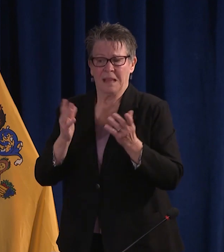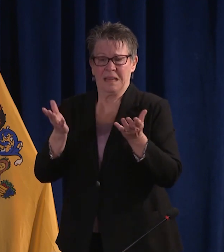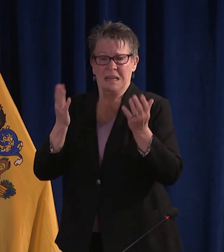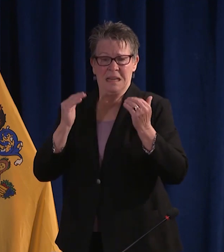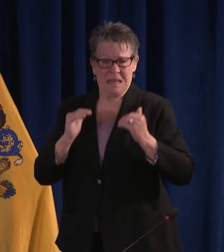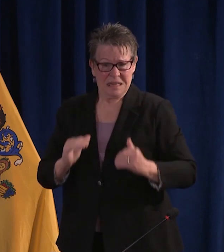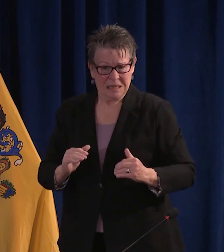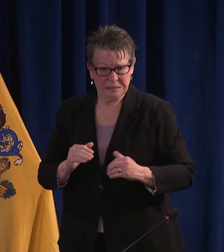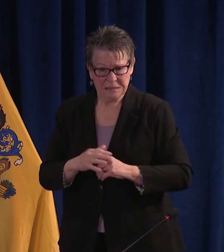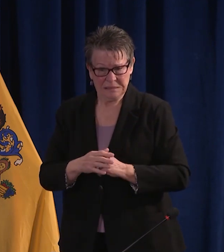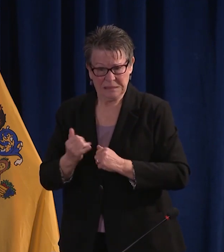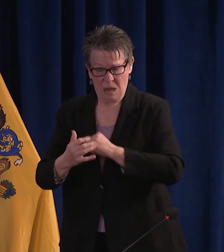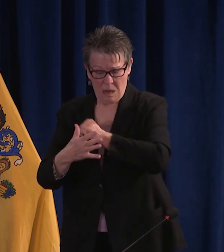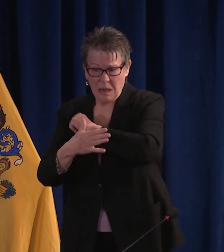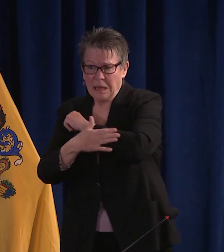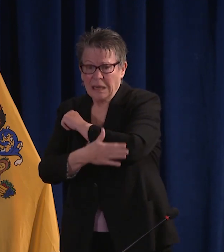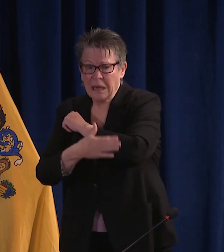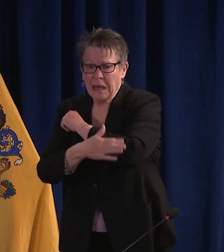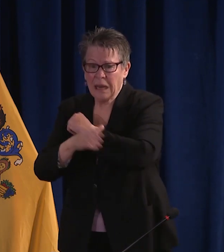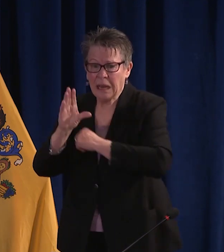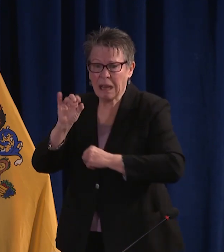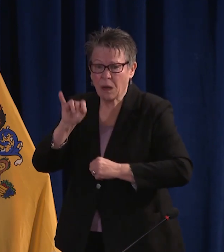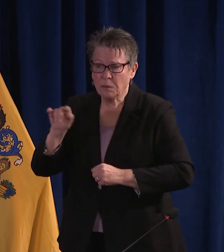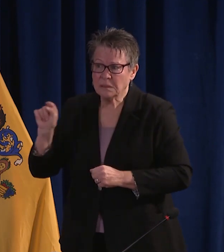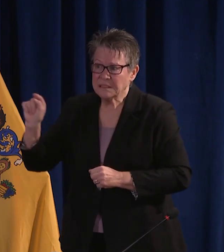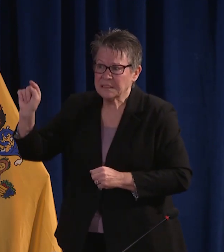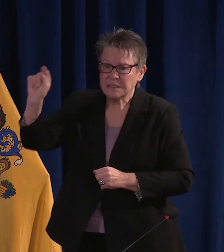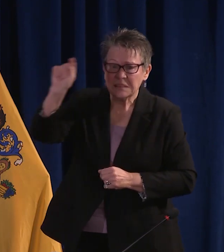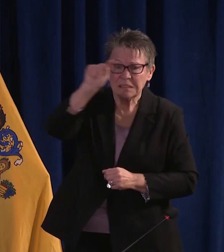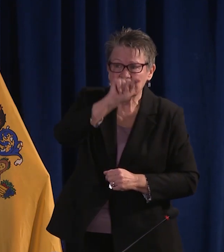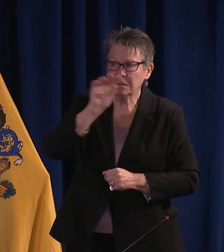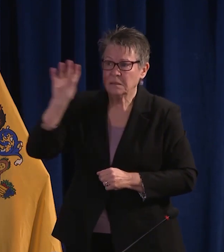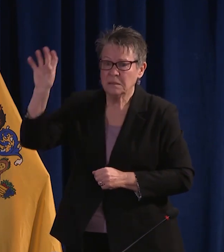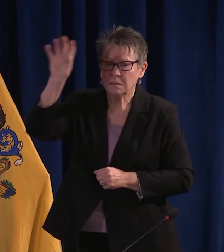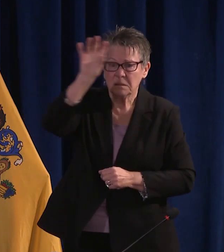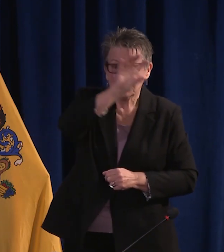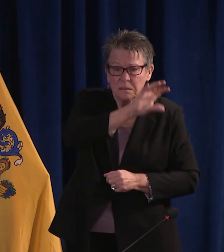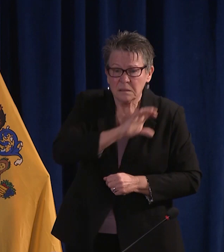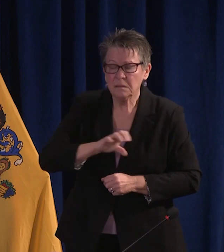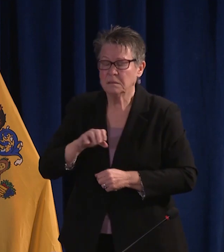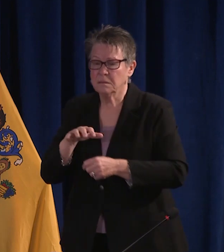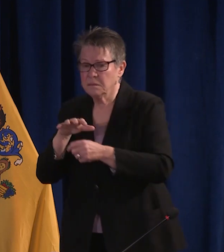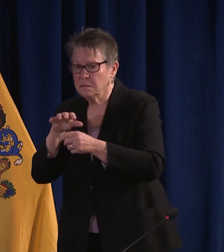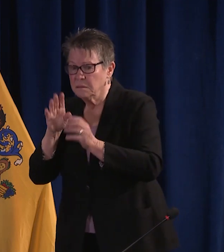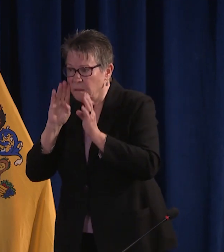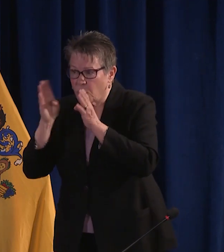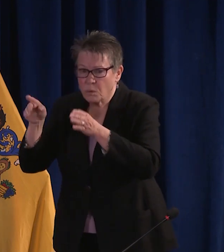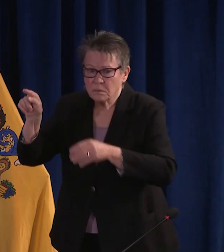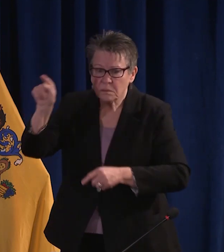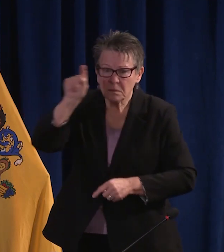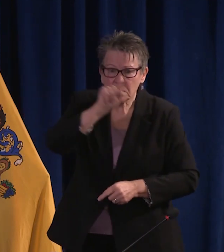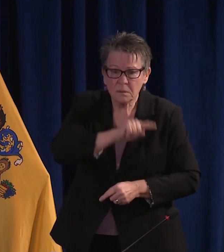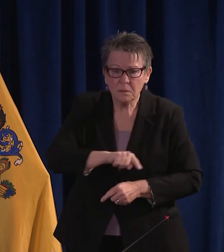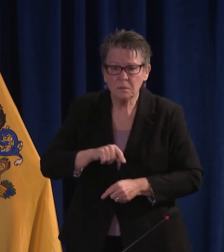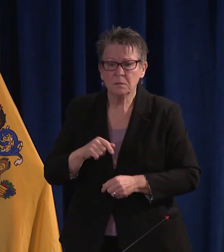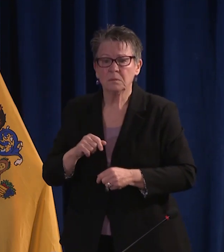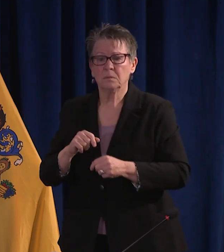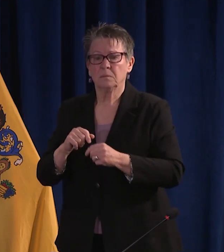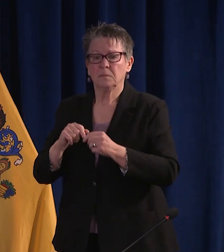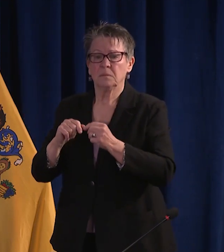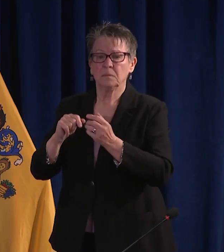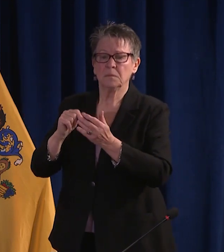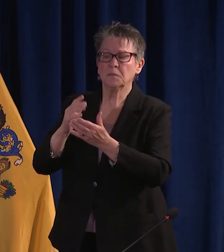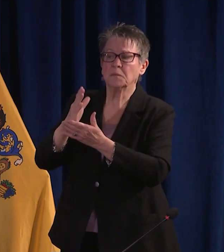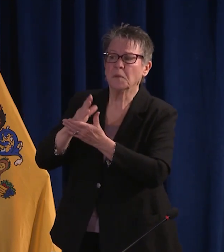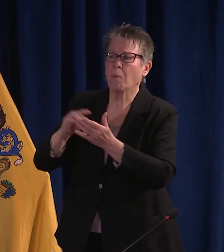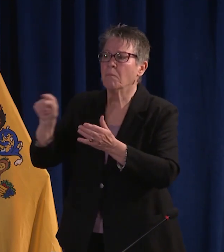certain circumstances, it may make sense for certain localities to take actions relating to those unique concerns. We are very mindful of